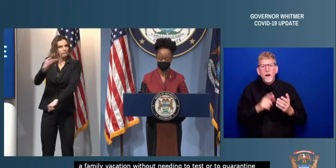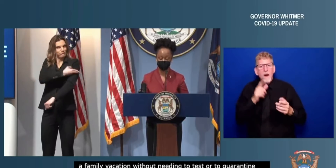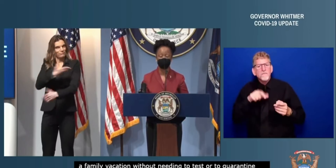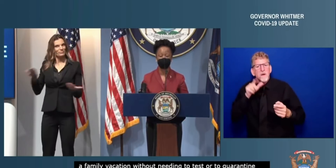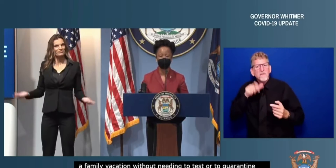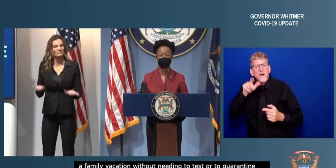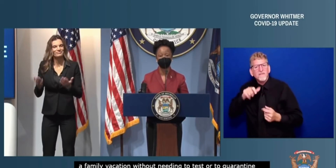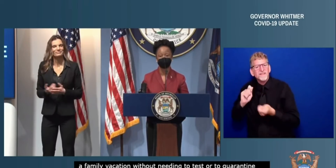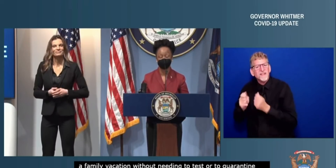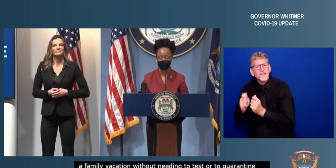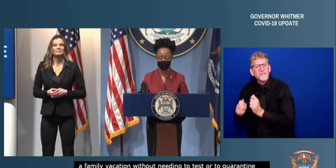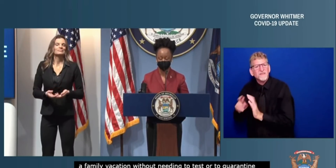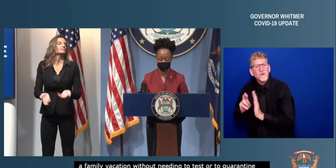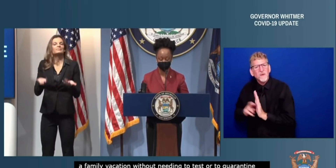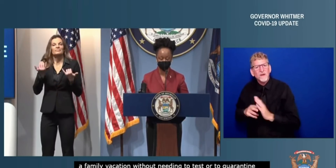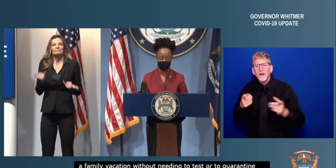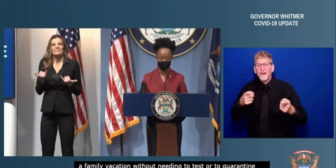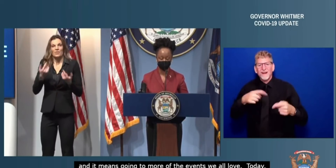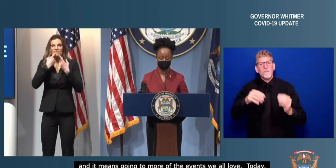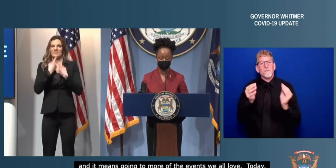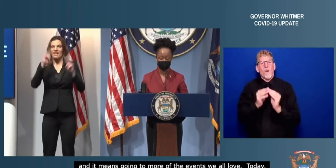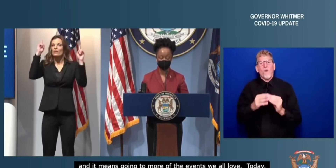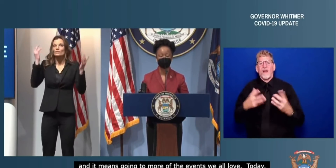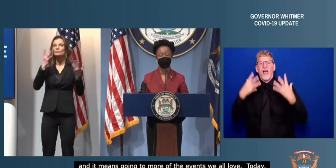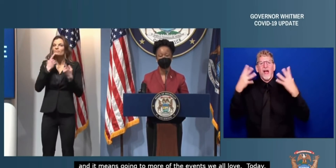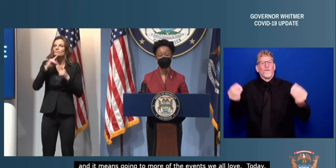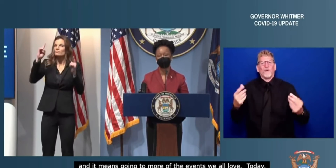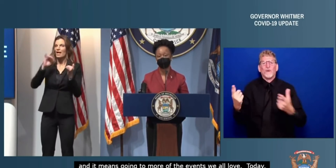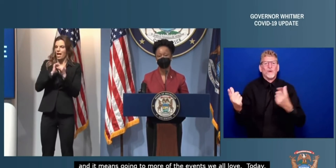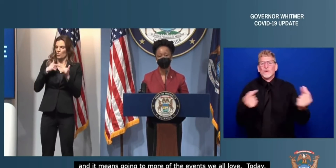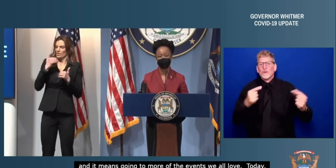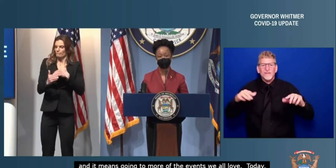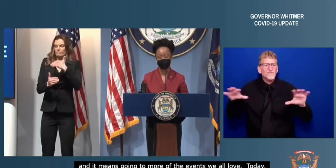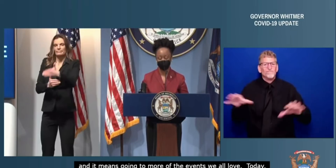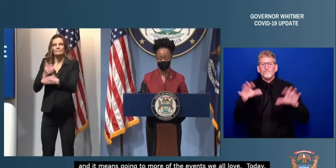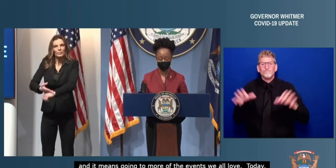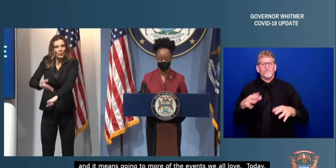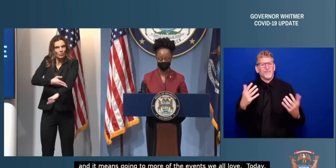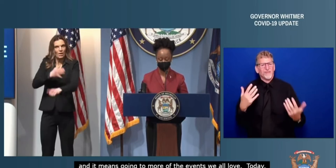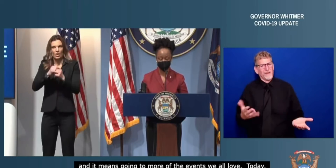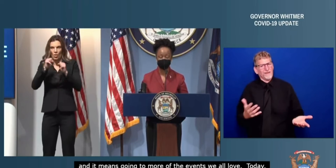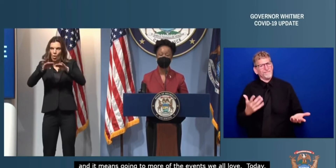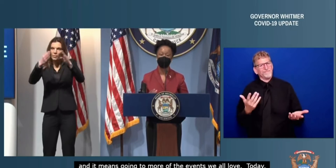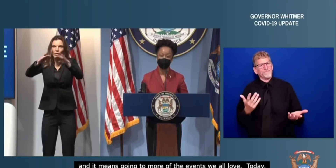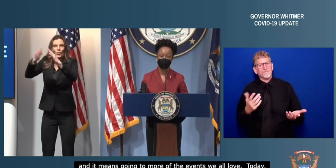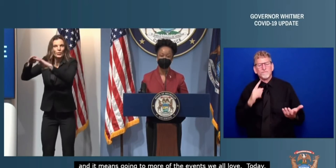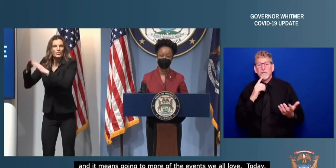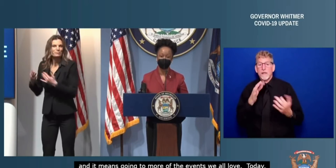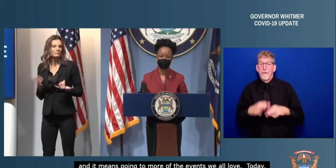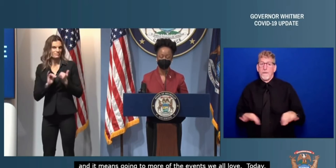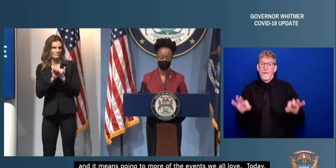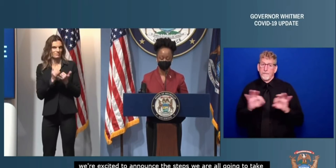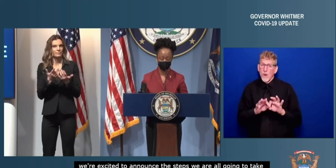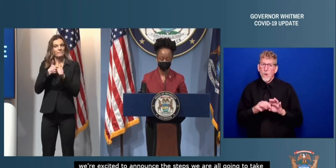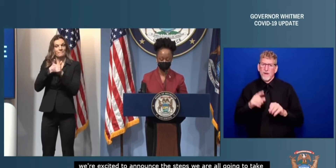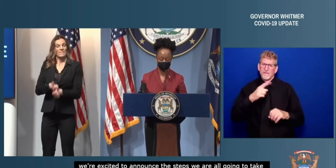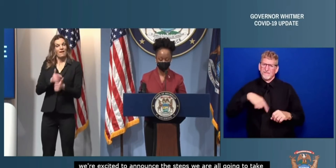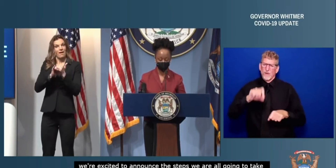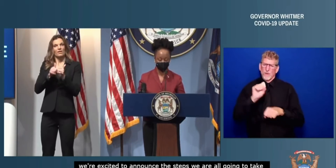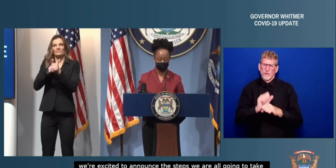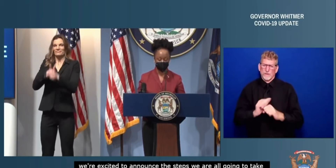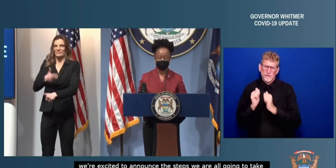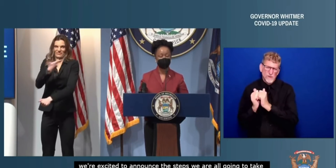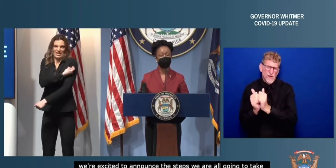the steps we are all going to take together to engage in more and more of the things that we all love to do based on our vaccination